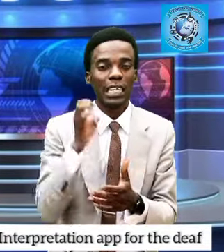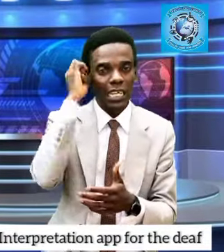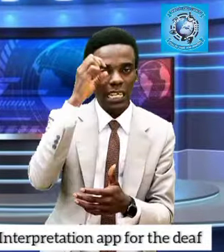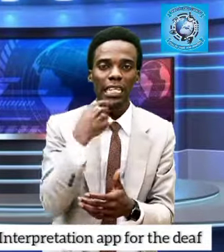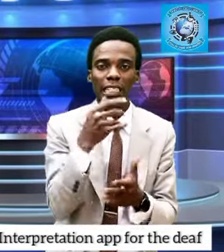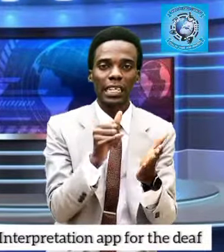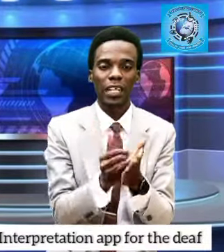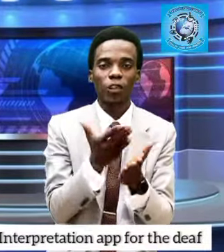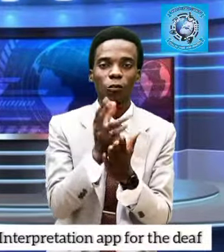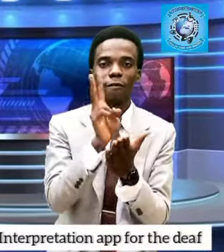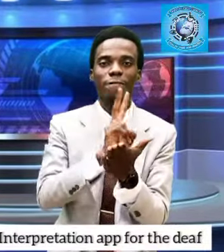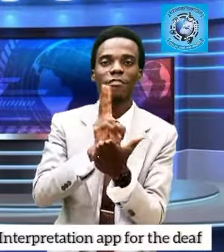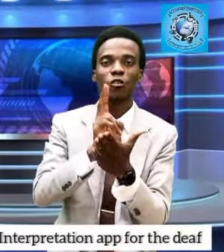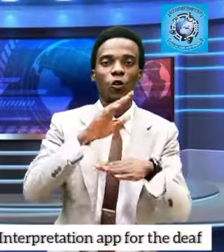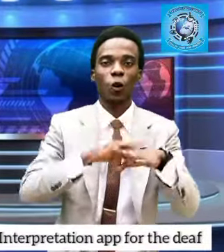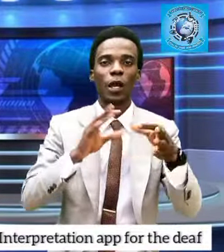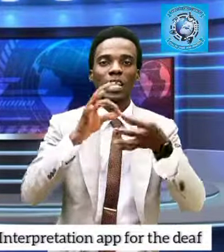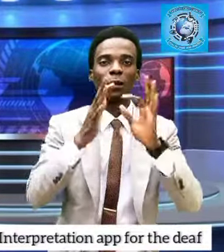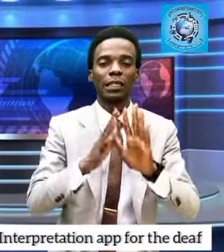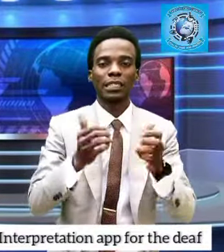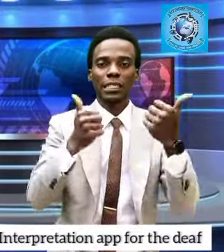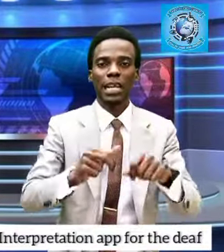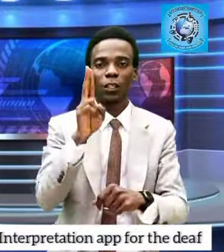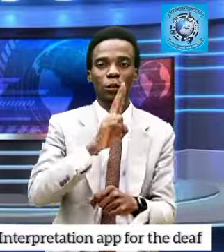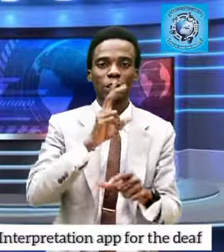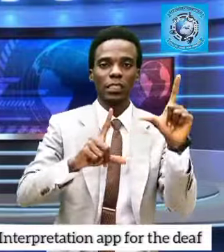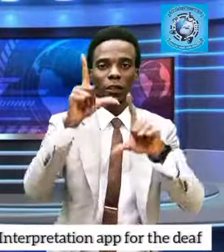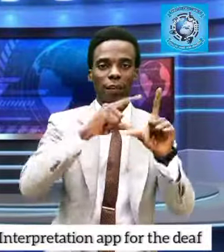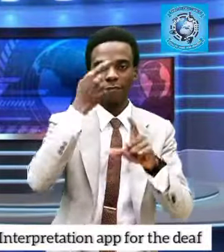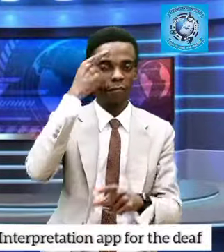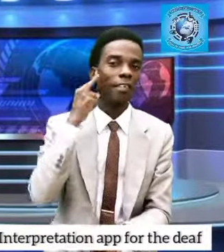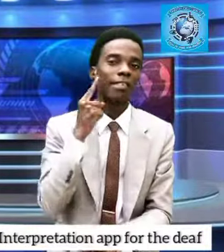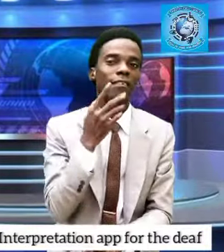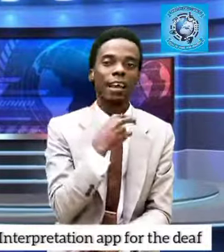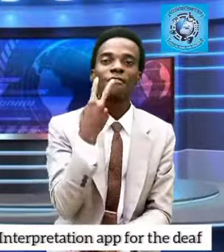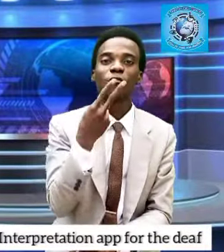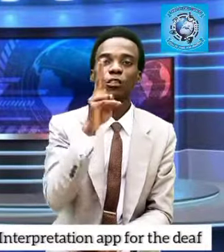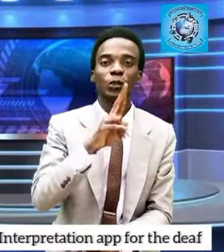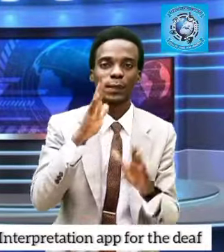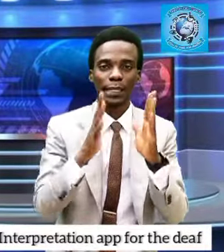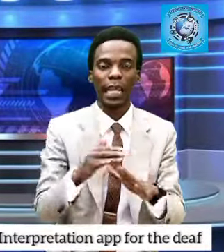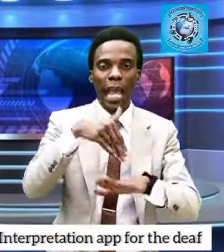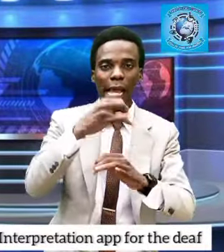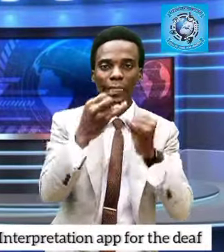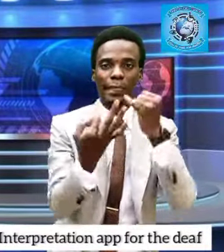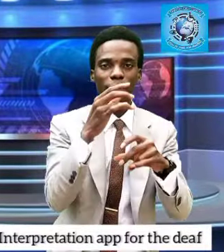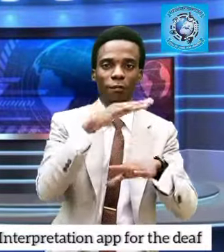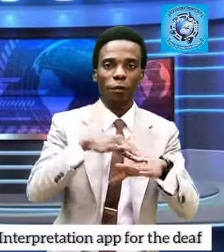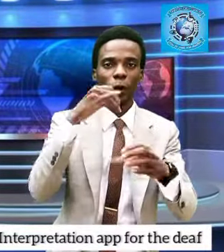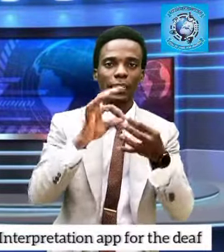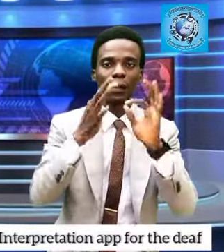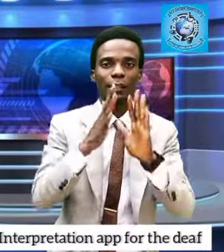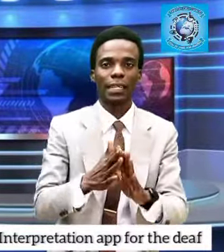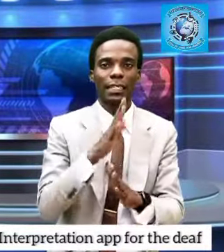a video call, interpreters use sign language for the deaf and voice users. At the end of the call, interpreters get